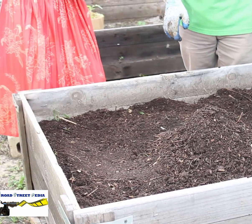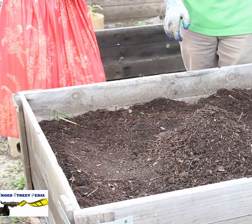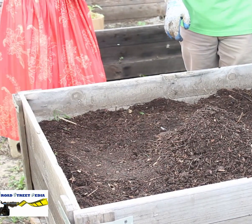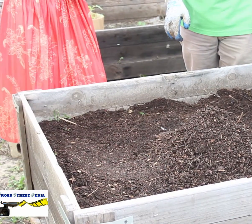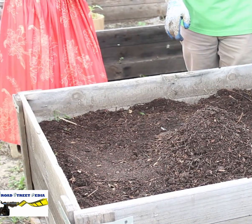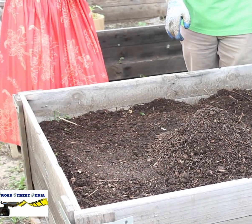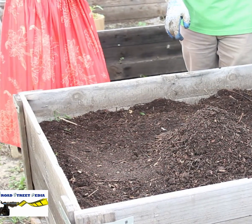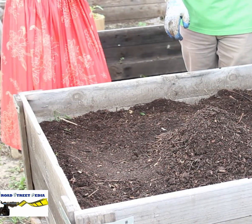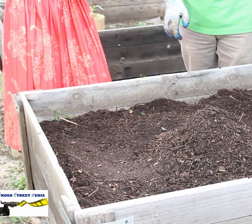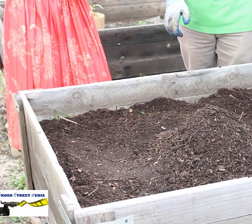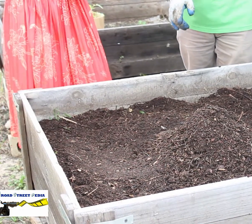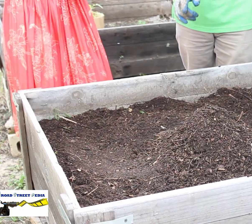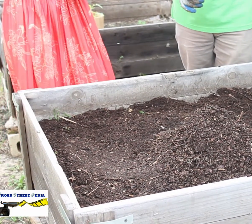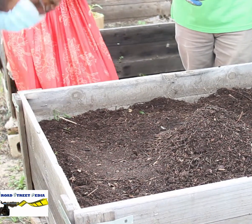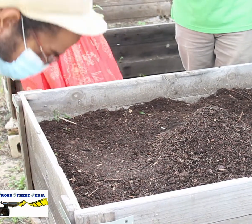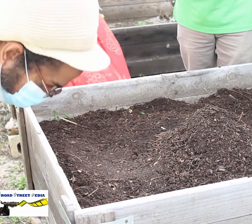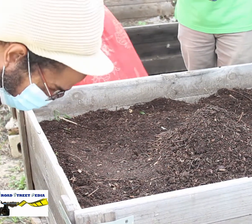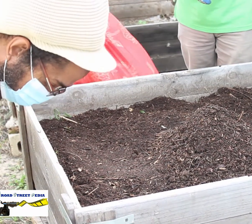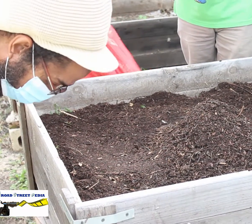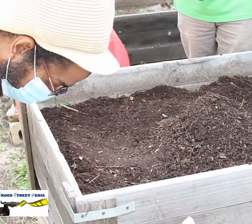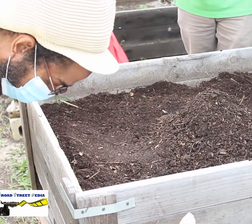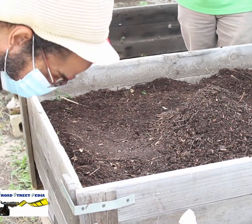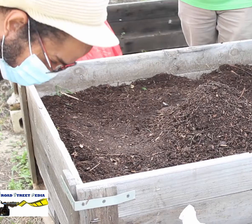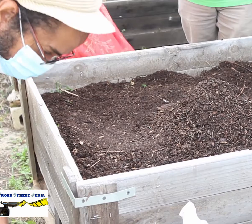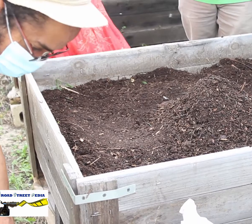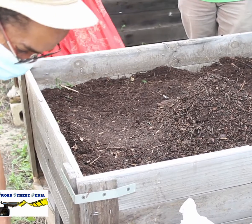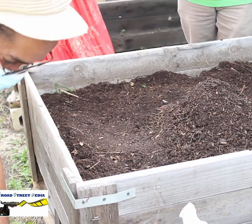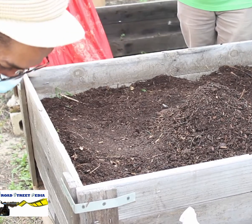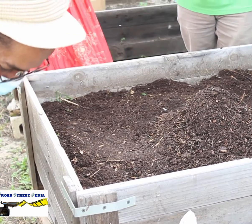Okay. You want another bag of these?